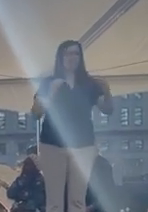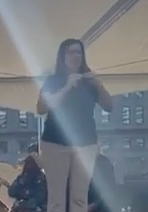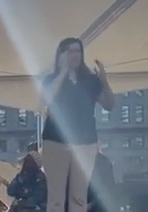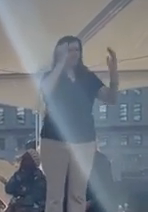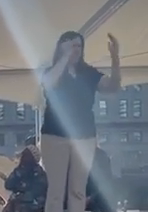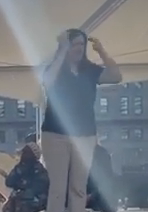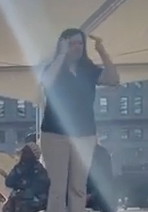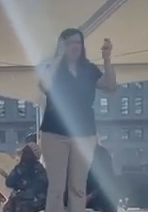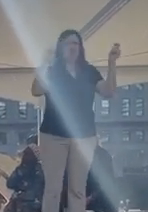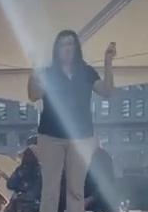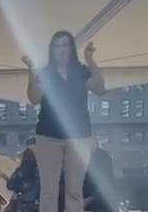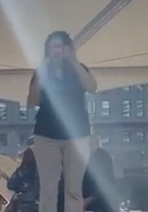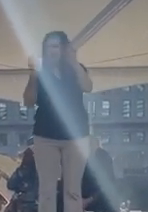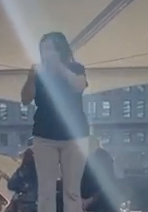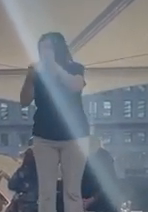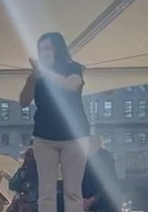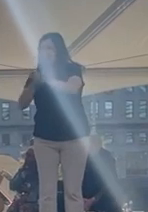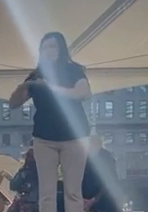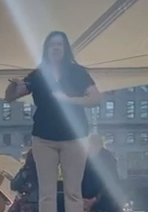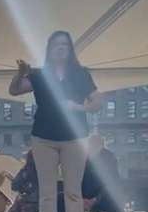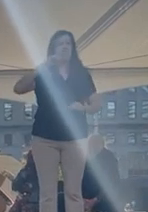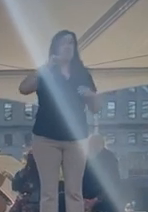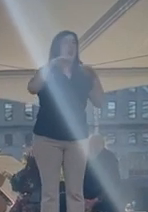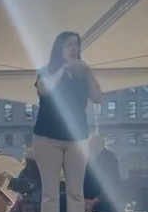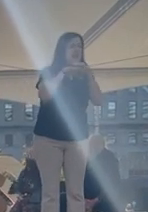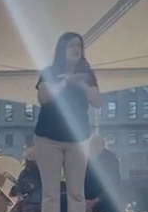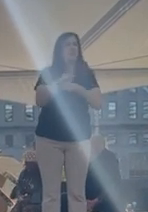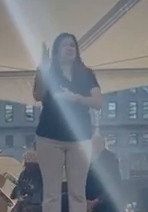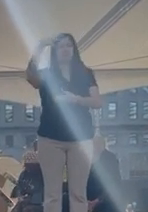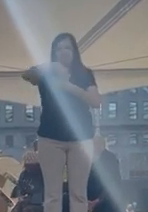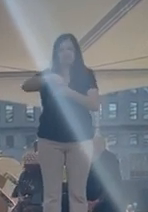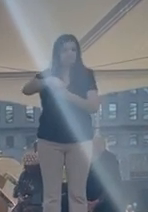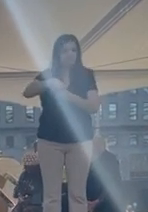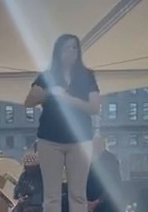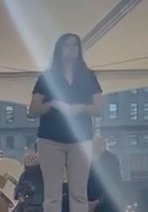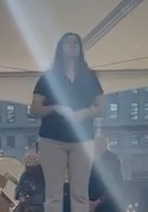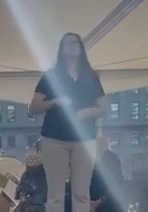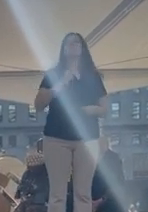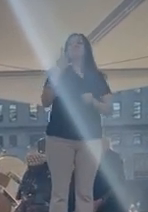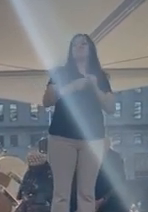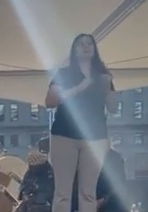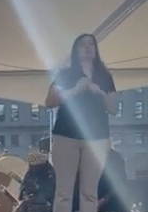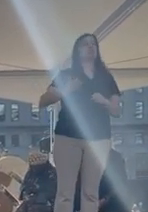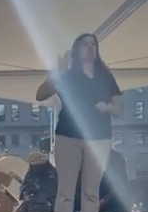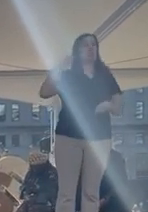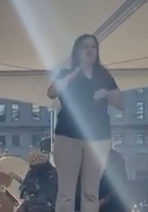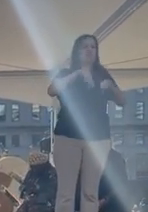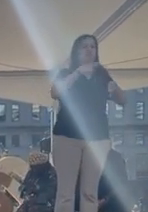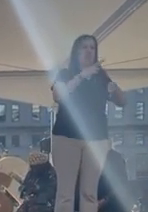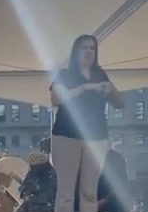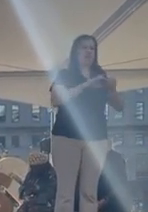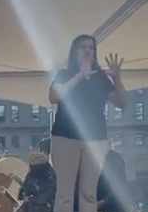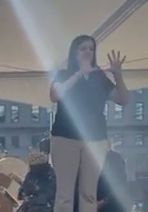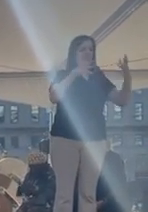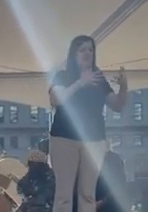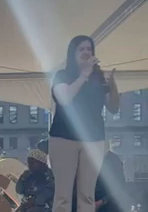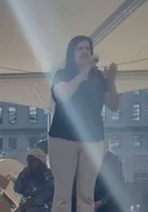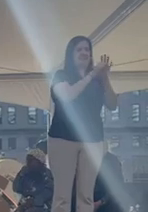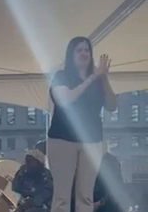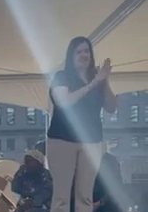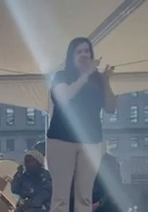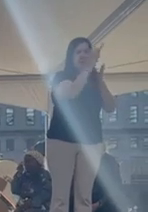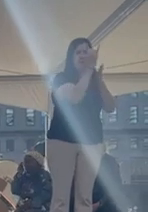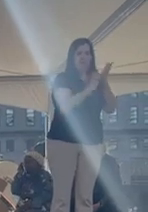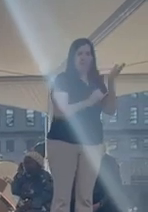awareness and change for access and inclusion. Several years ago, the National Assembly of State Arts Agencies